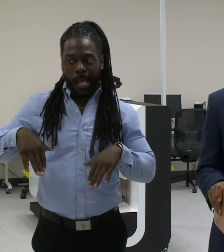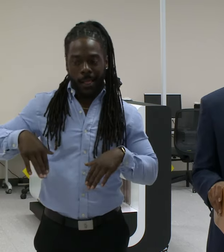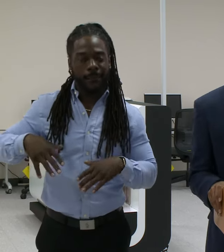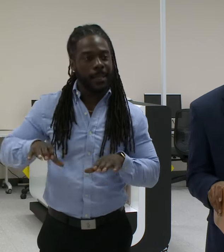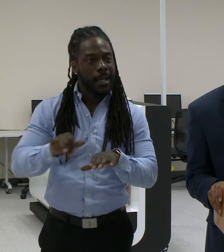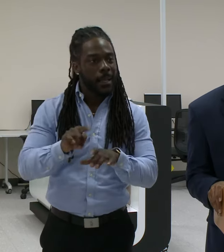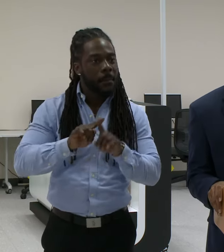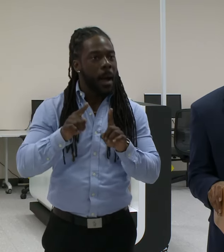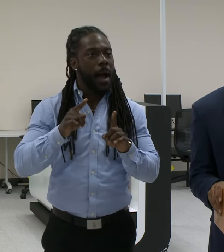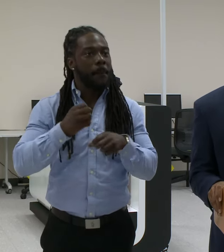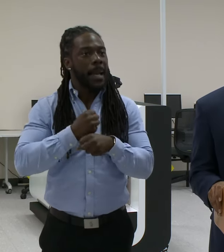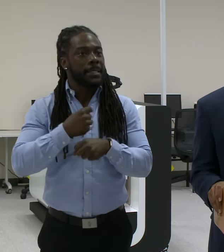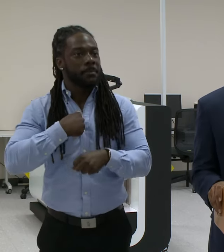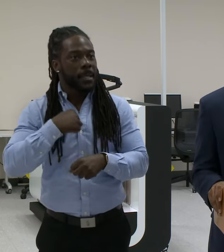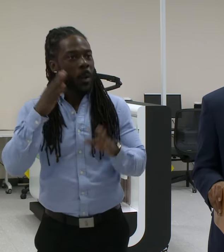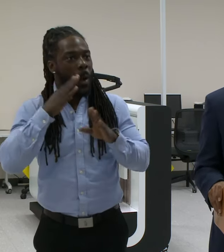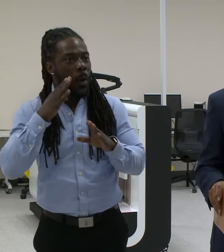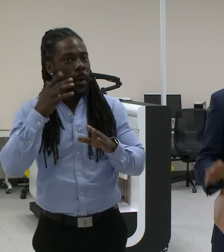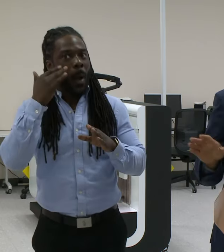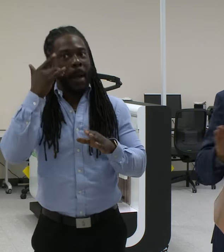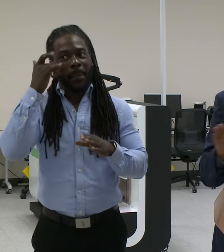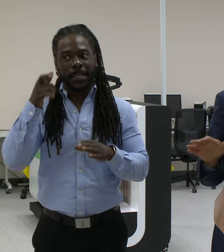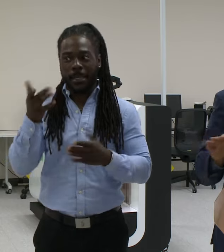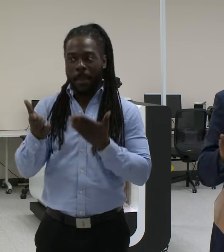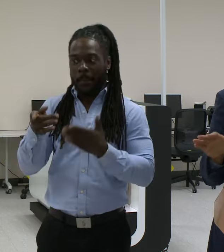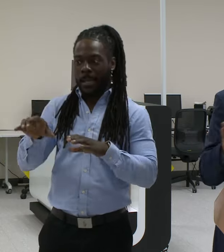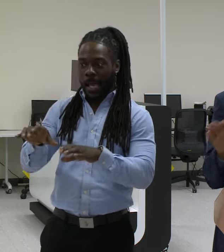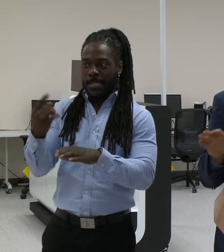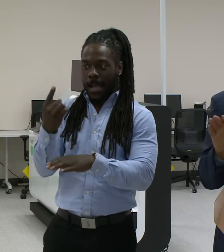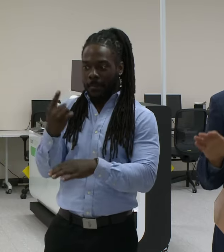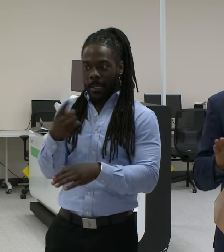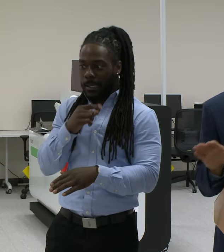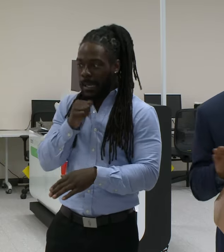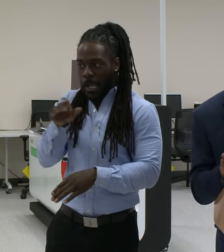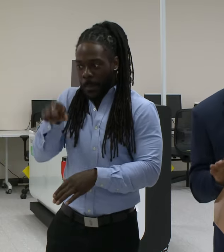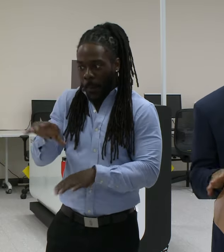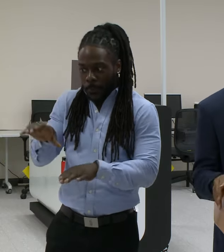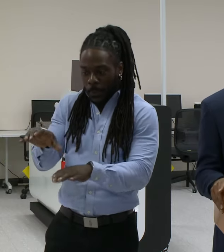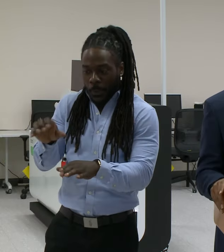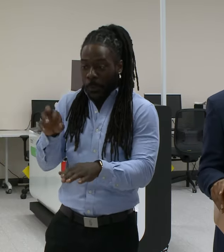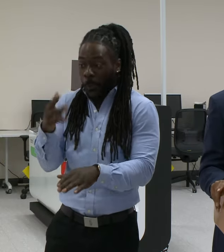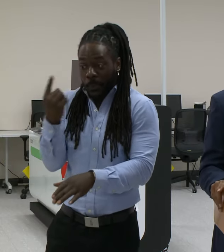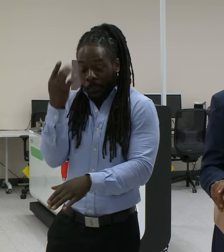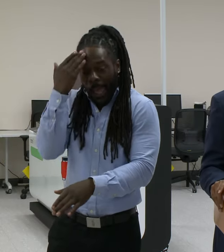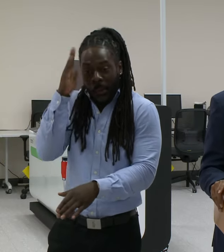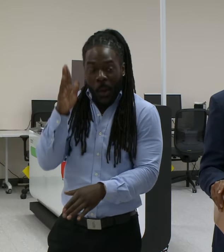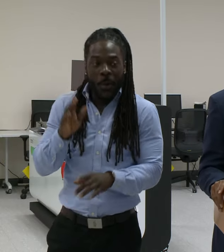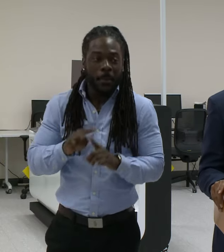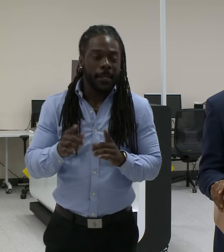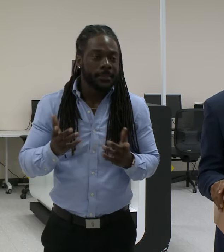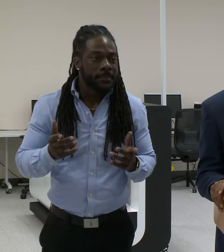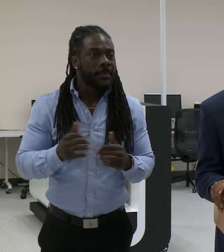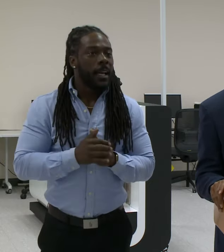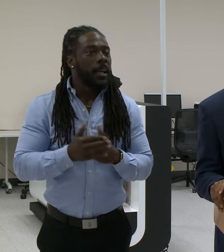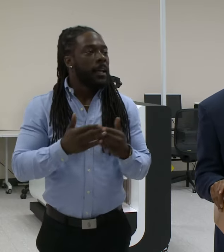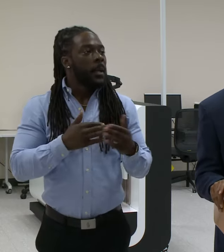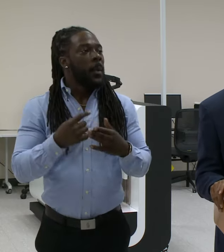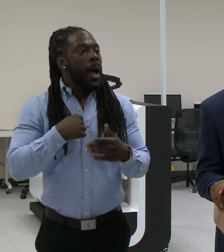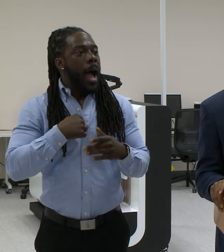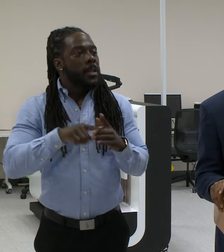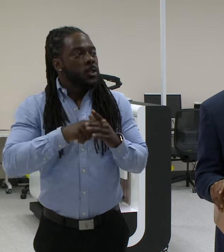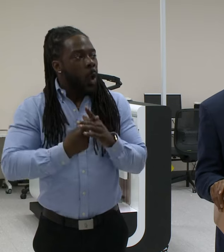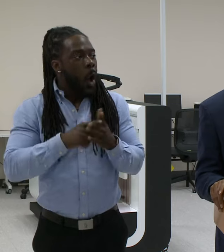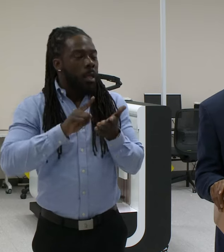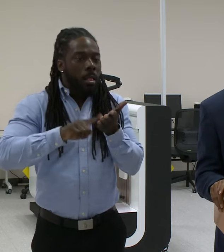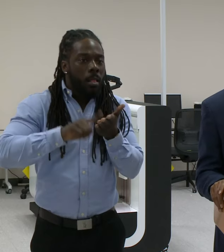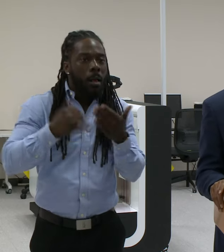worry that maybe one of them has gotten into something that maybe he or she shouldn't have. I don't know. But you know, I started dabbling